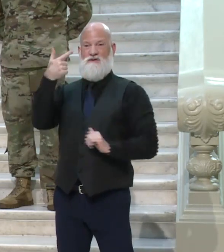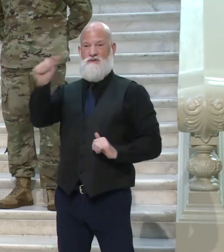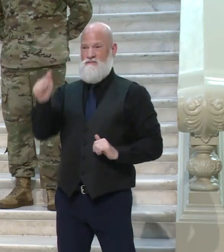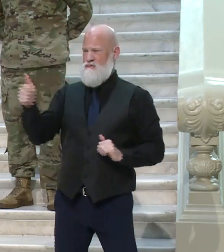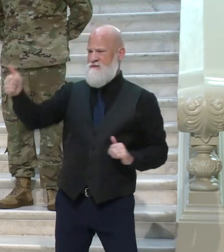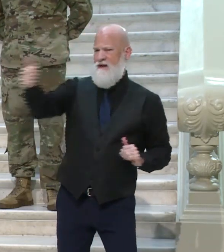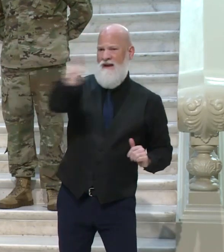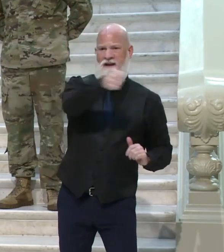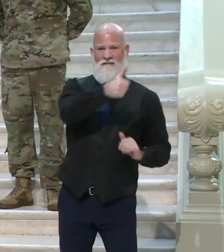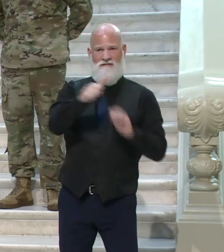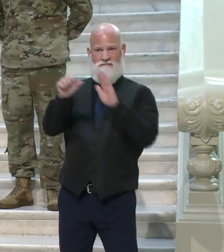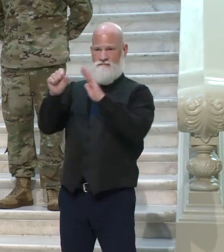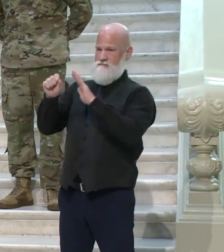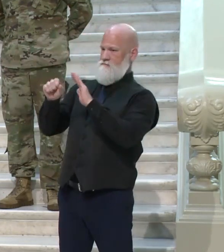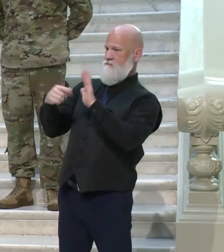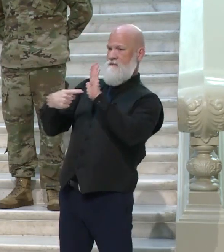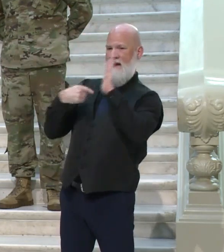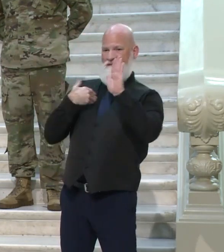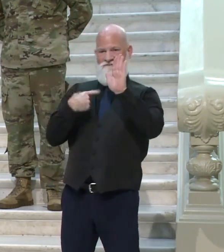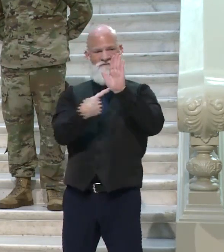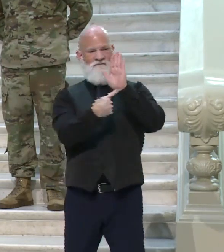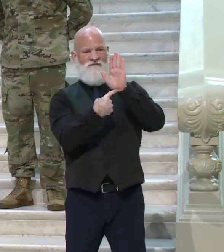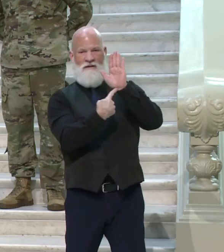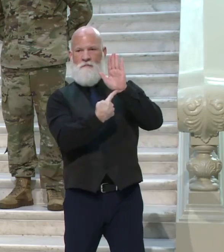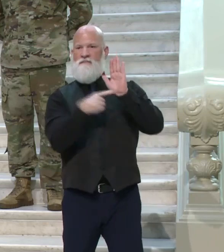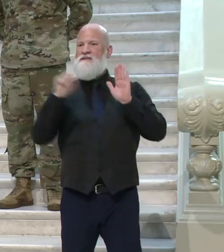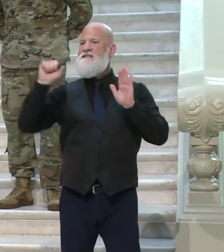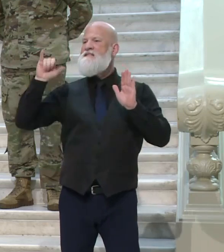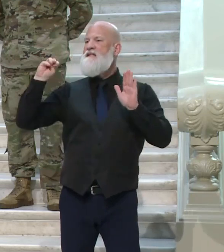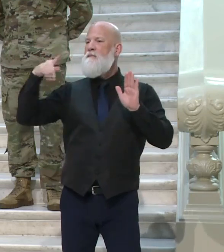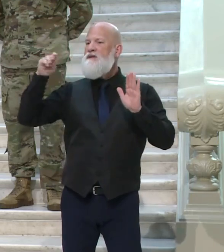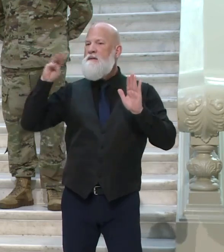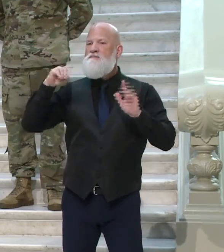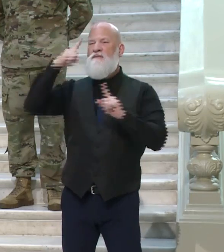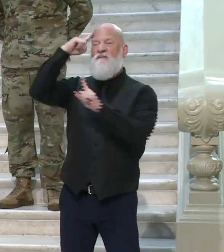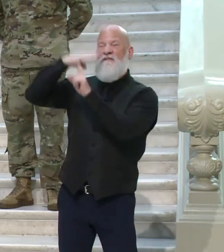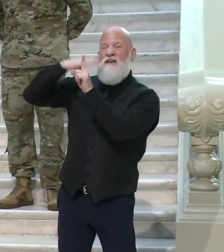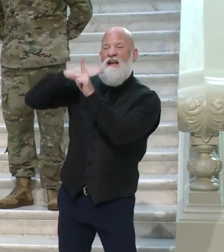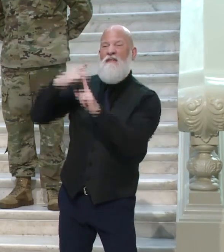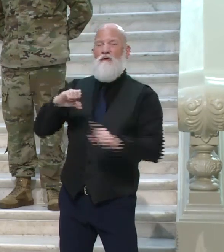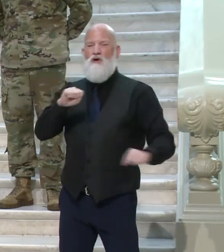is experiencing symptoms consistent with